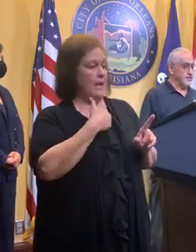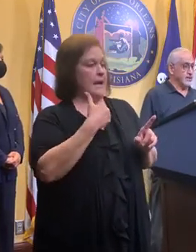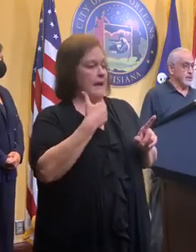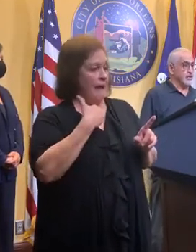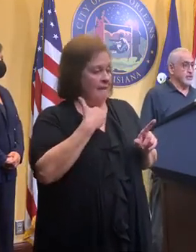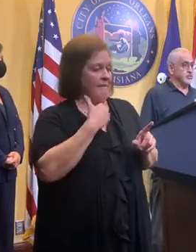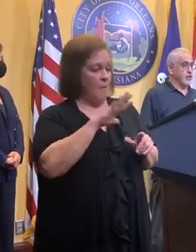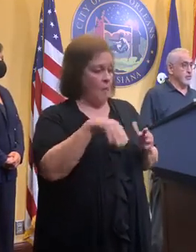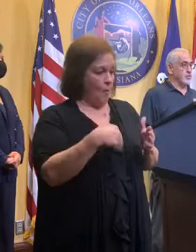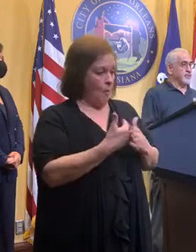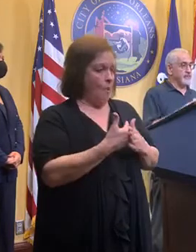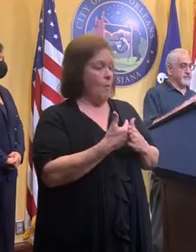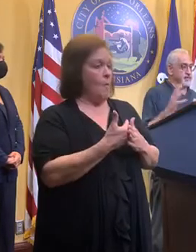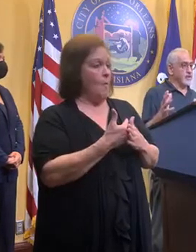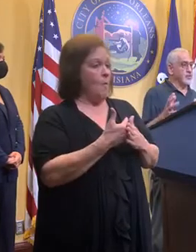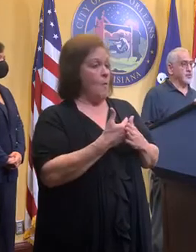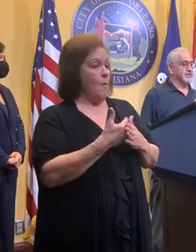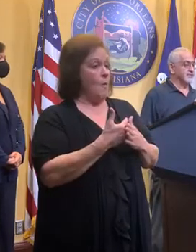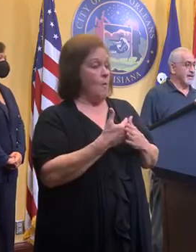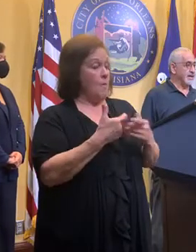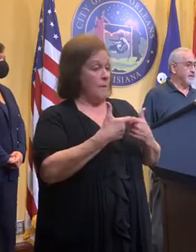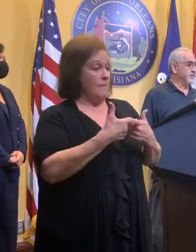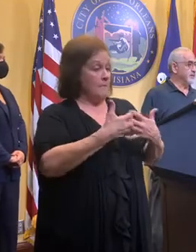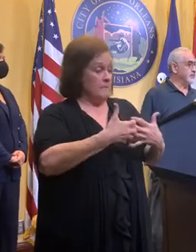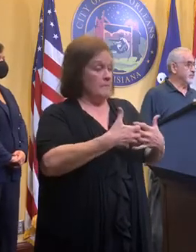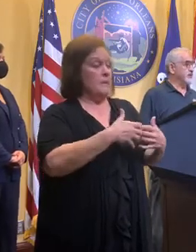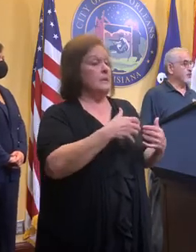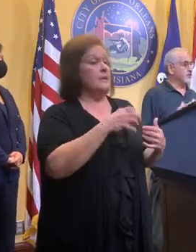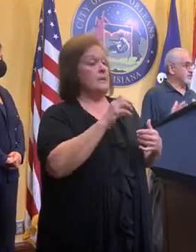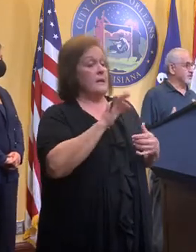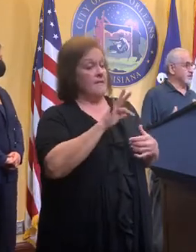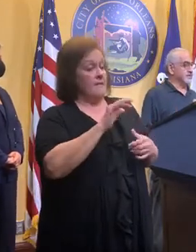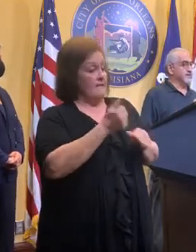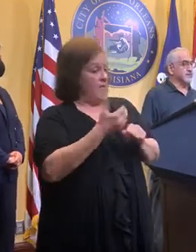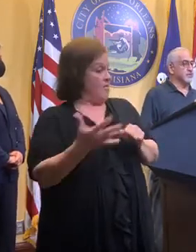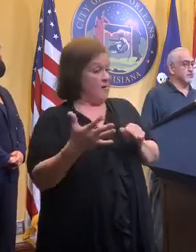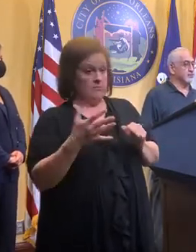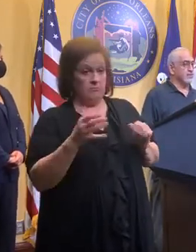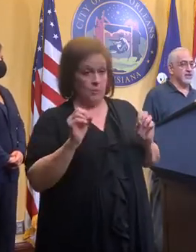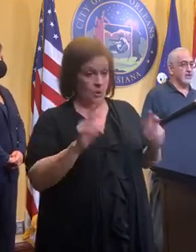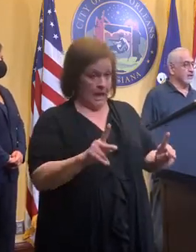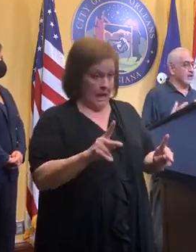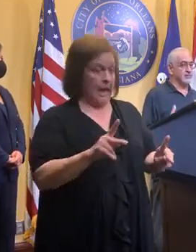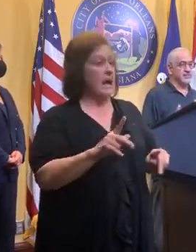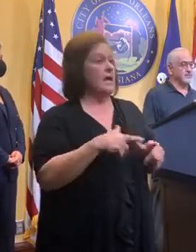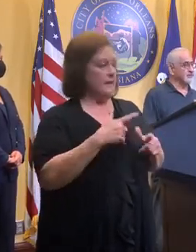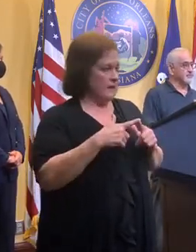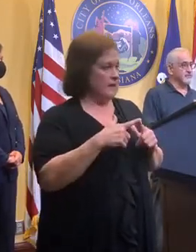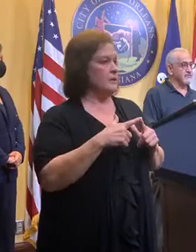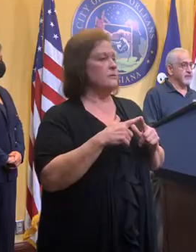need. So if everything goes as planned, our residents should really